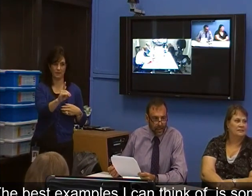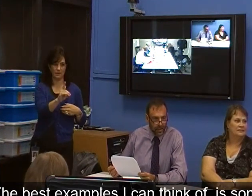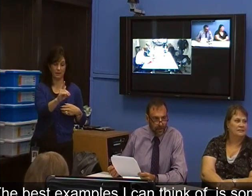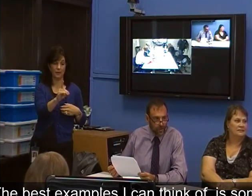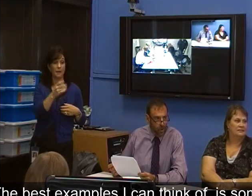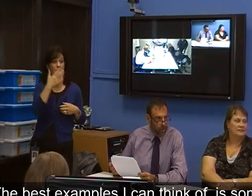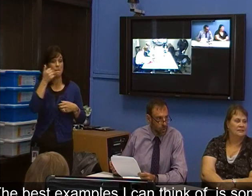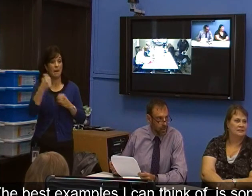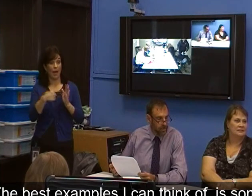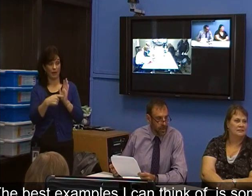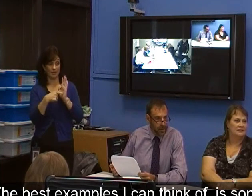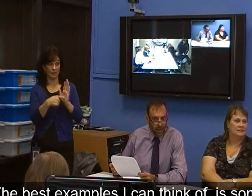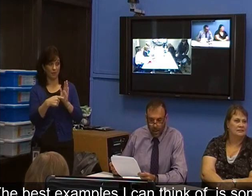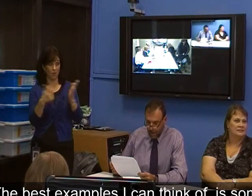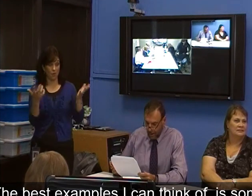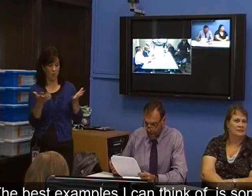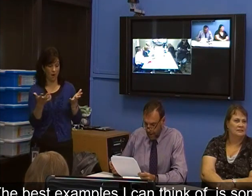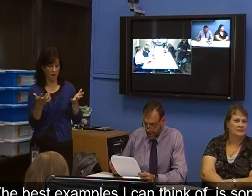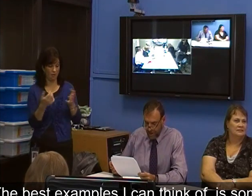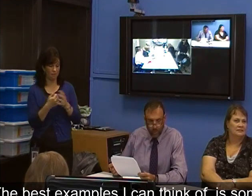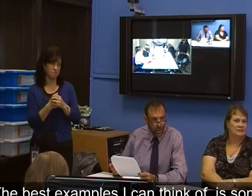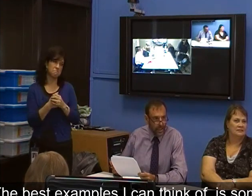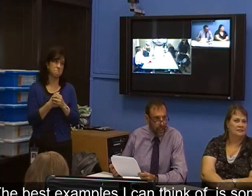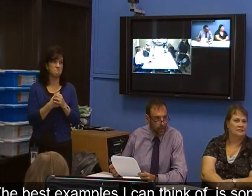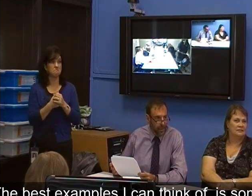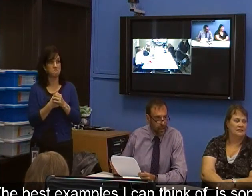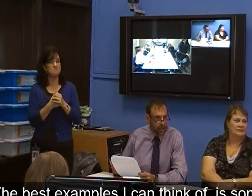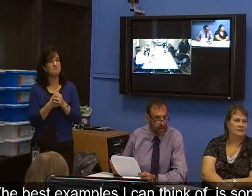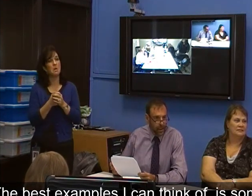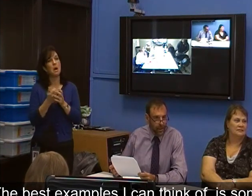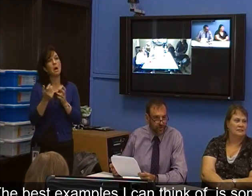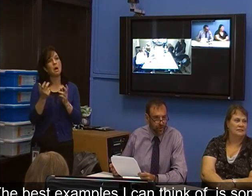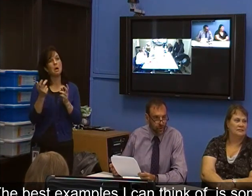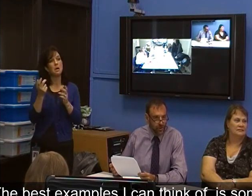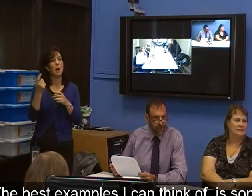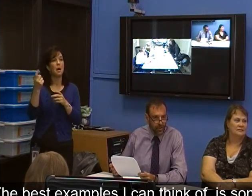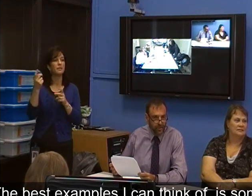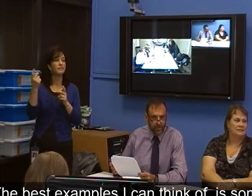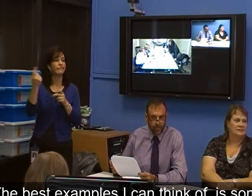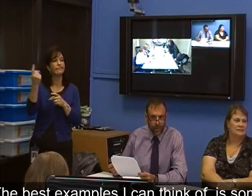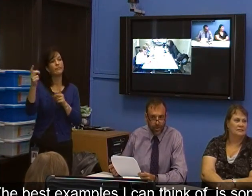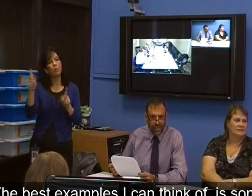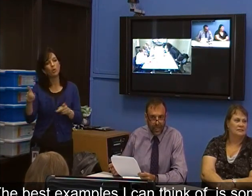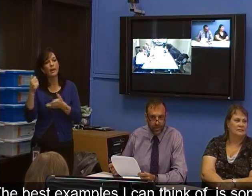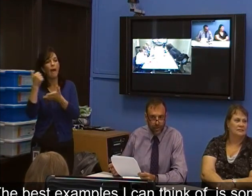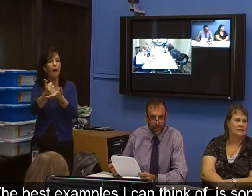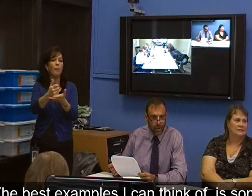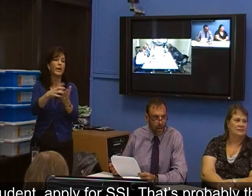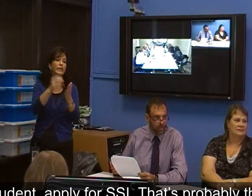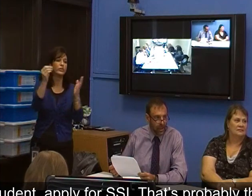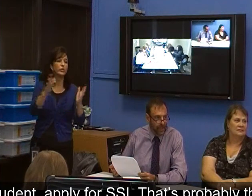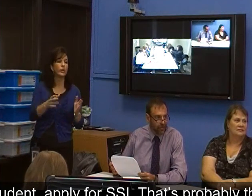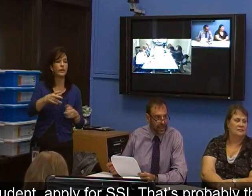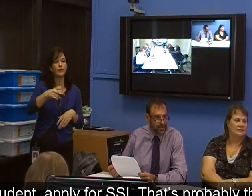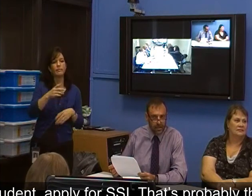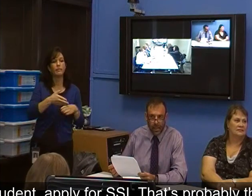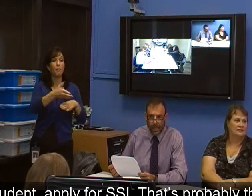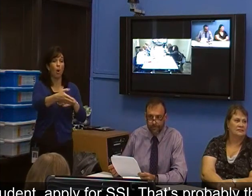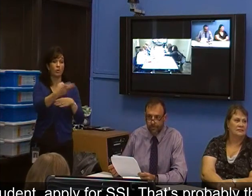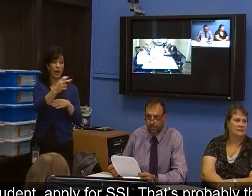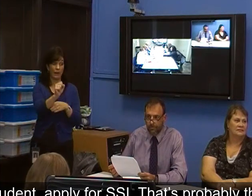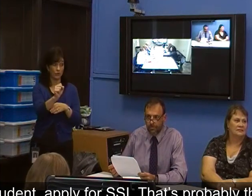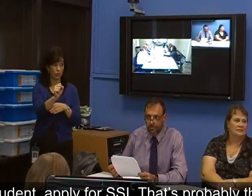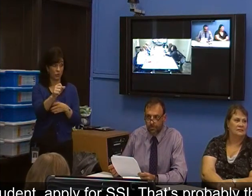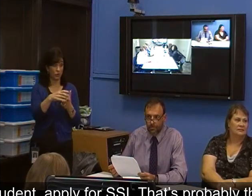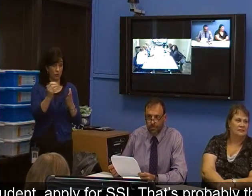I can think of would be someone helping a student, maybe it's a post-high student, apply for